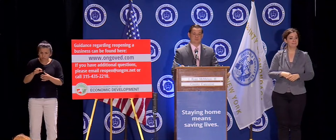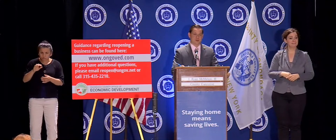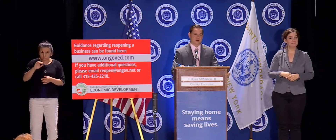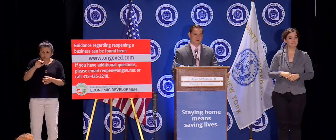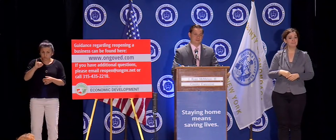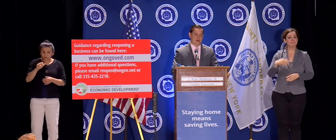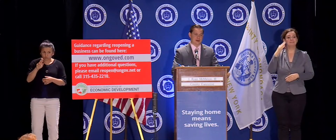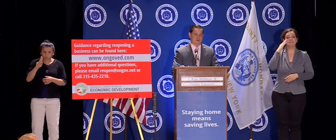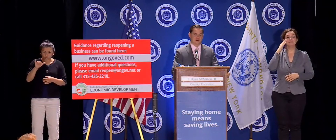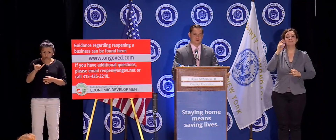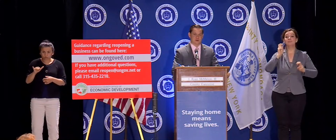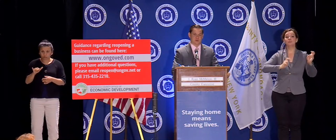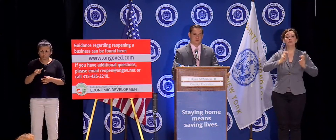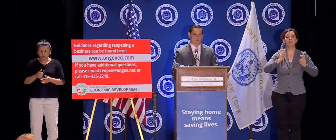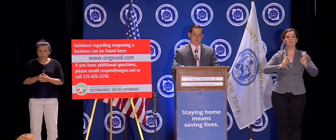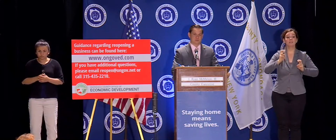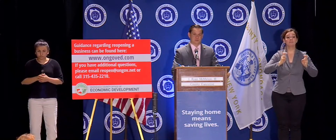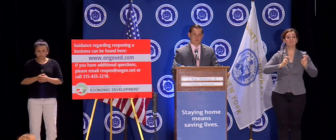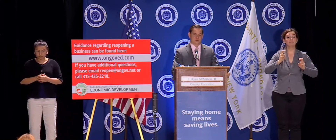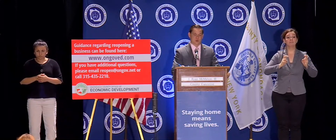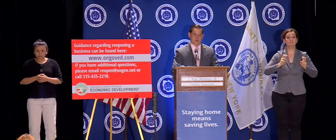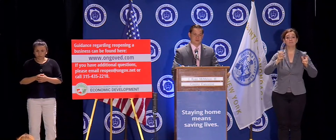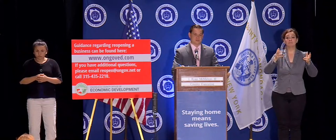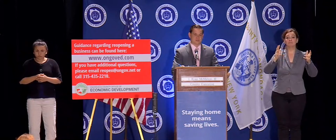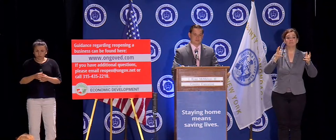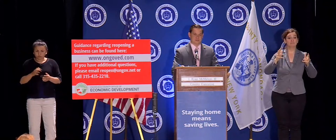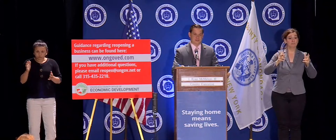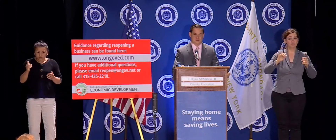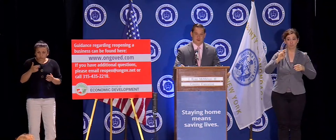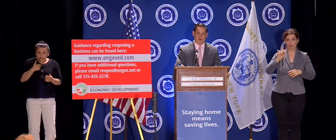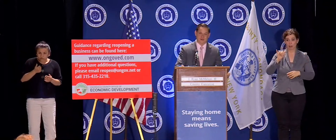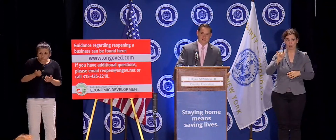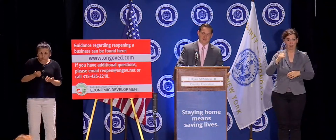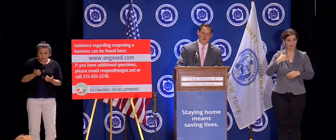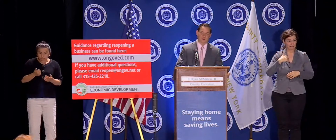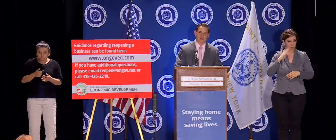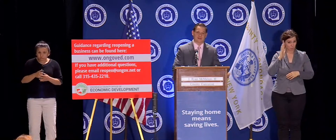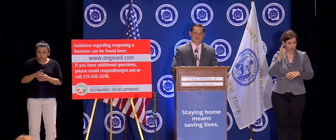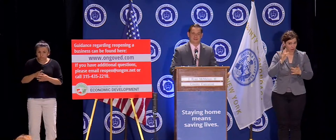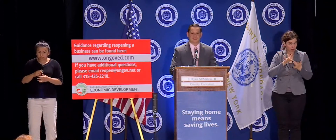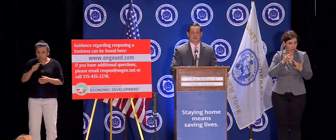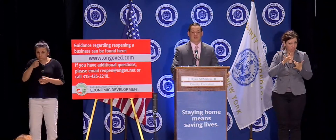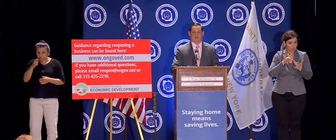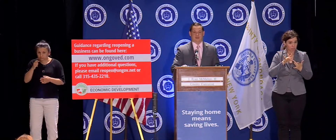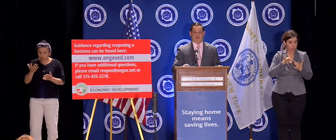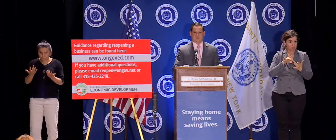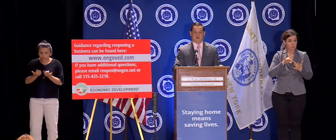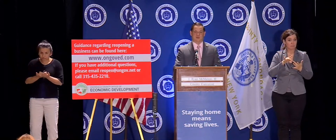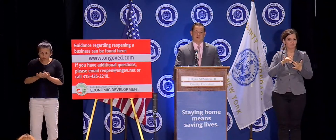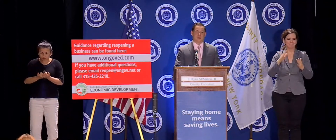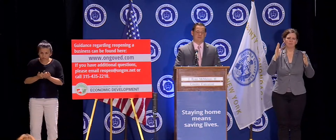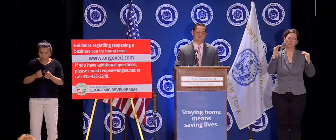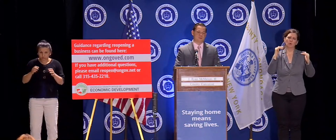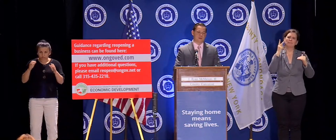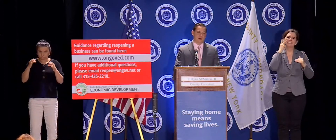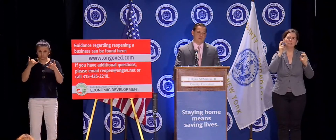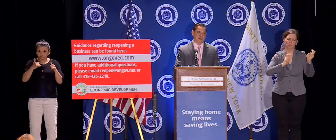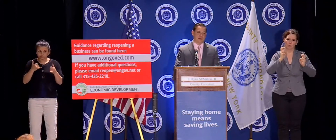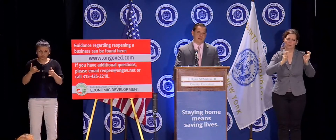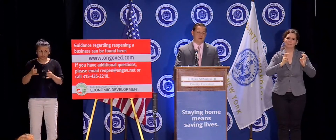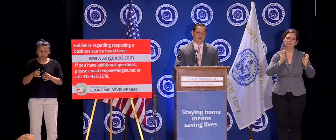happen. I think it's one of the coolest things going is that tournament and all of our Syracuse